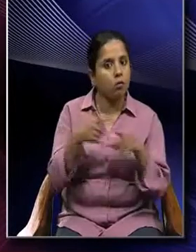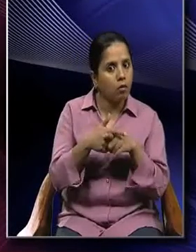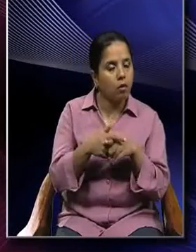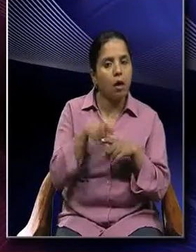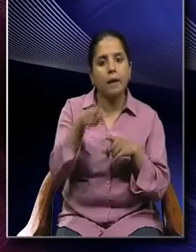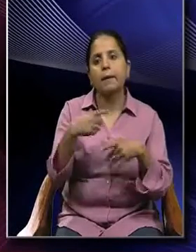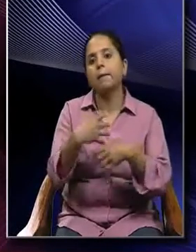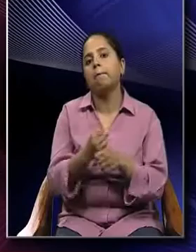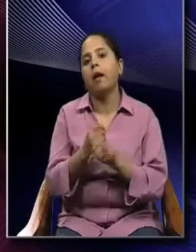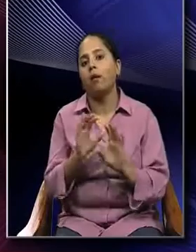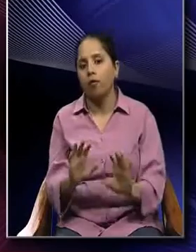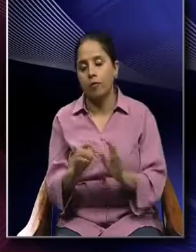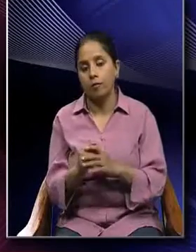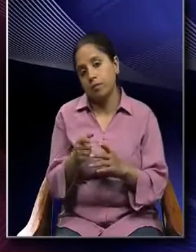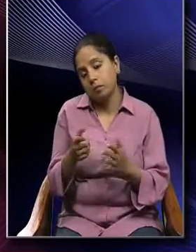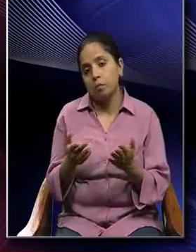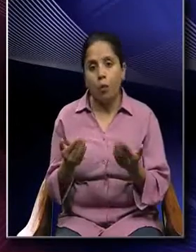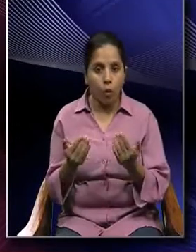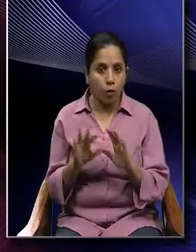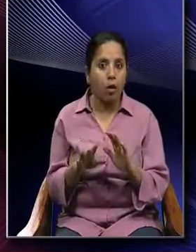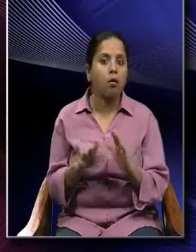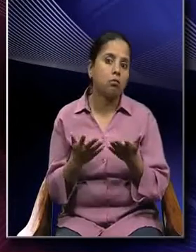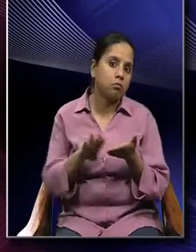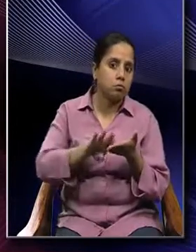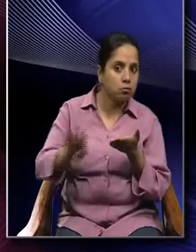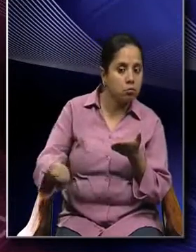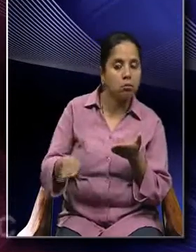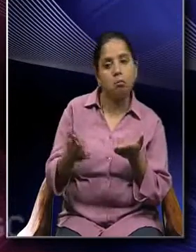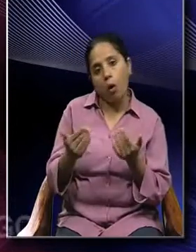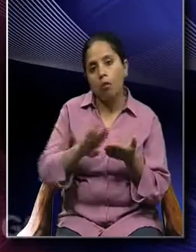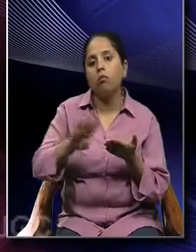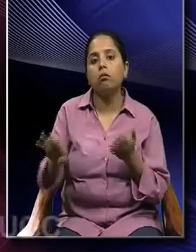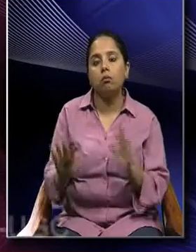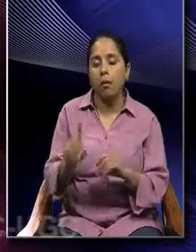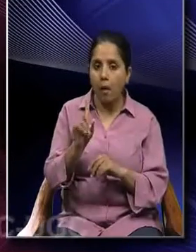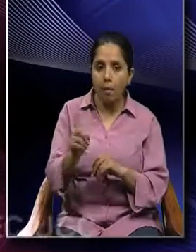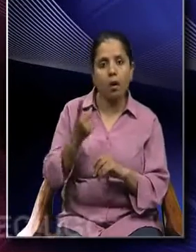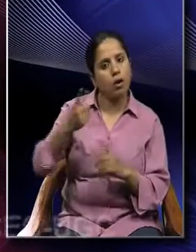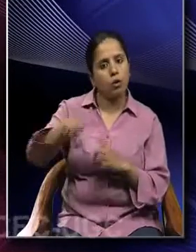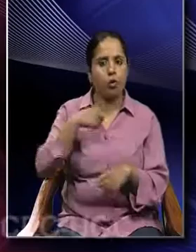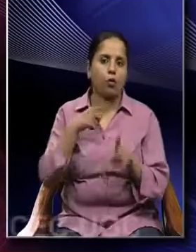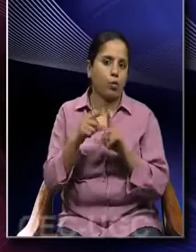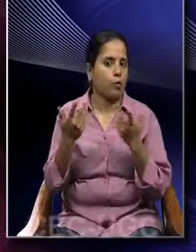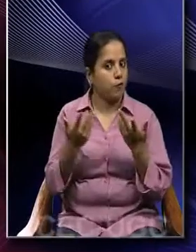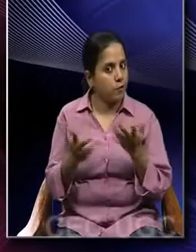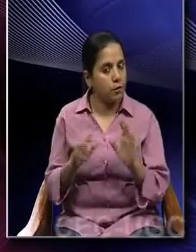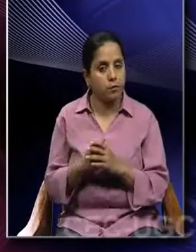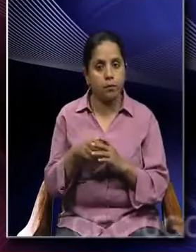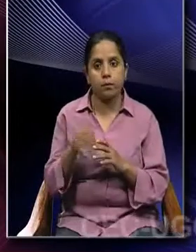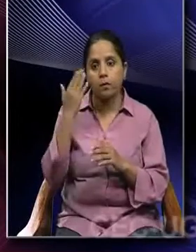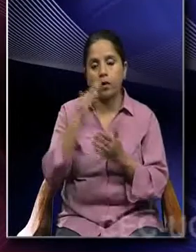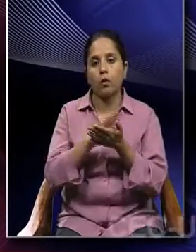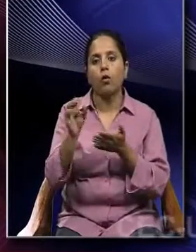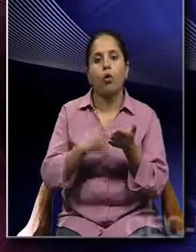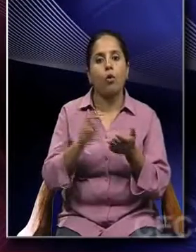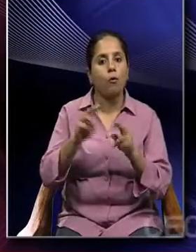created. They could be avoided, they could have been avoided, but we created it just because of the Homo faber